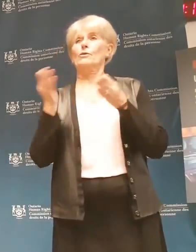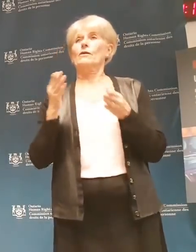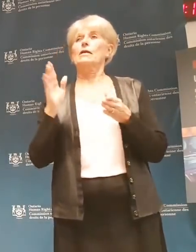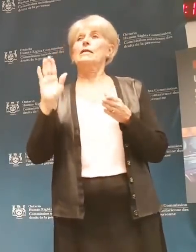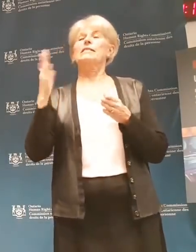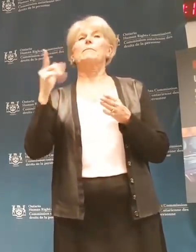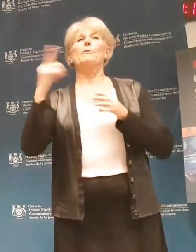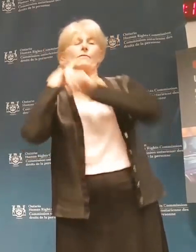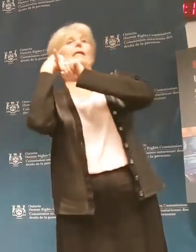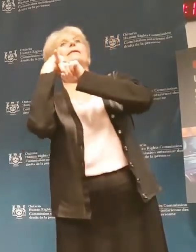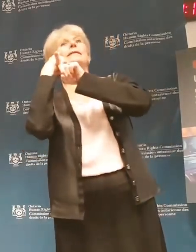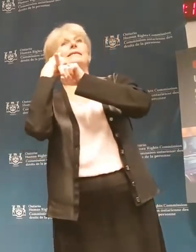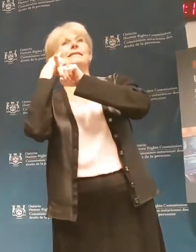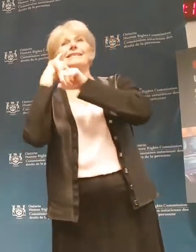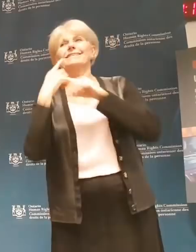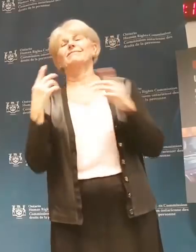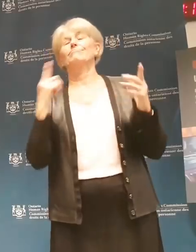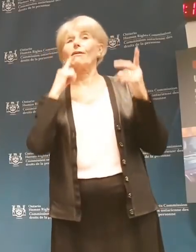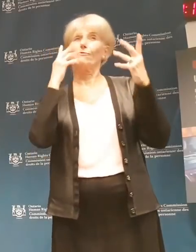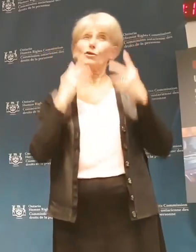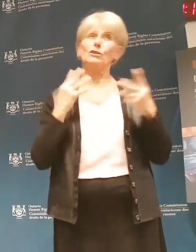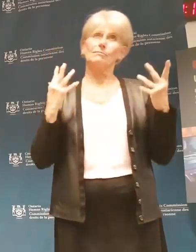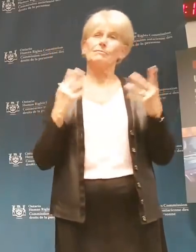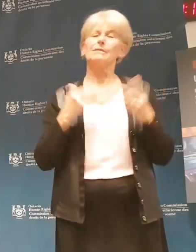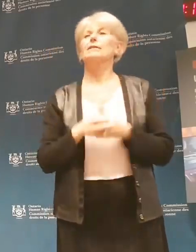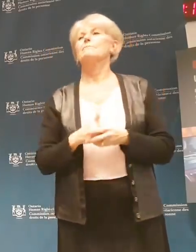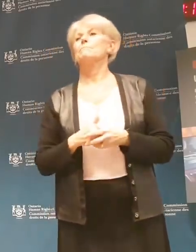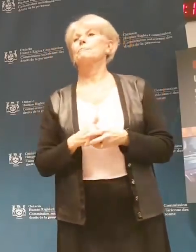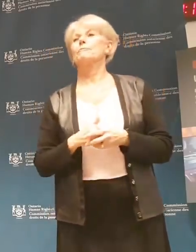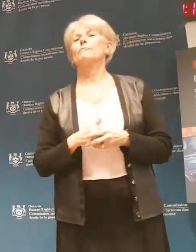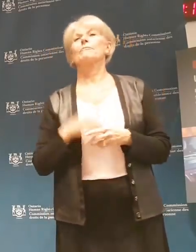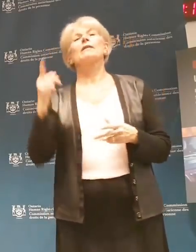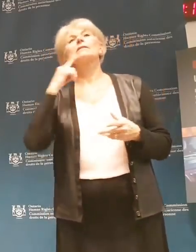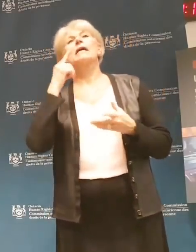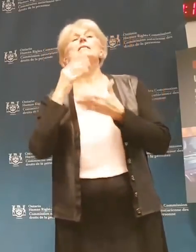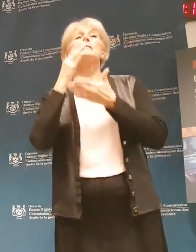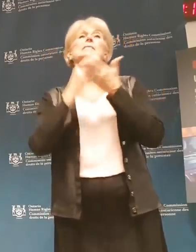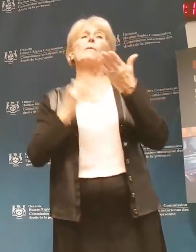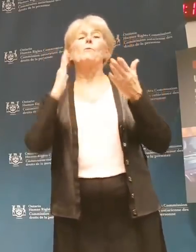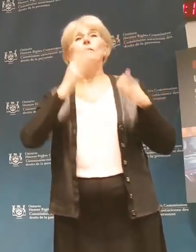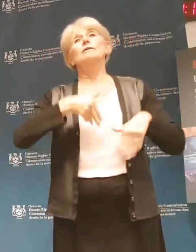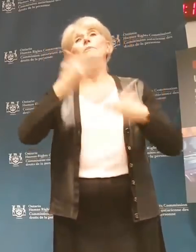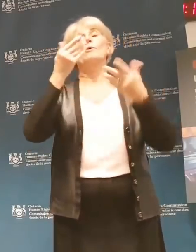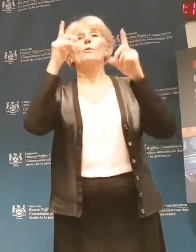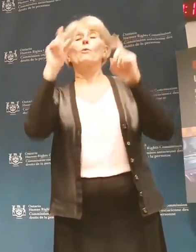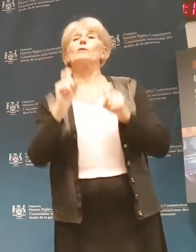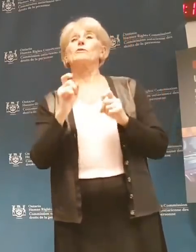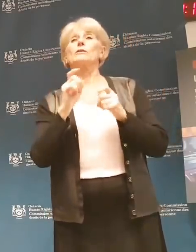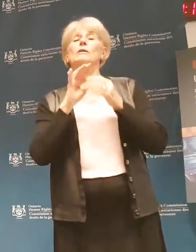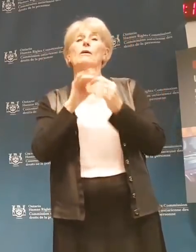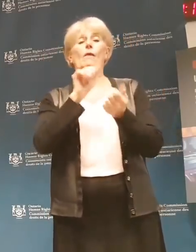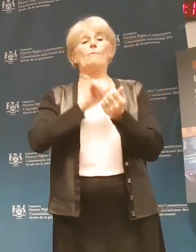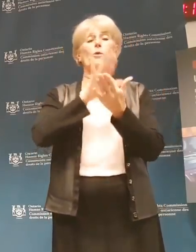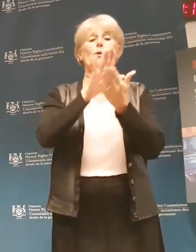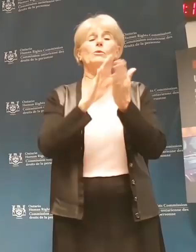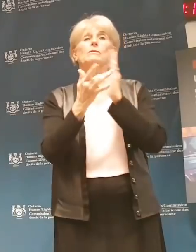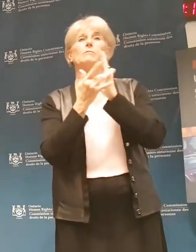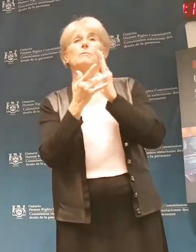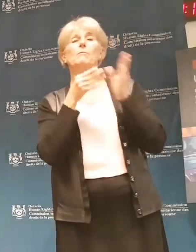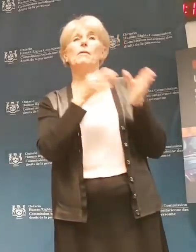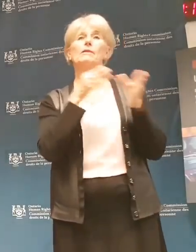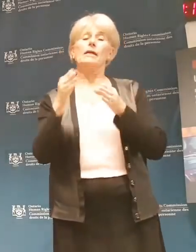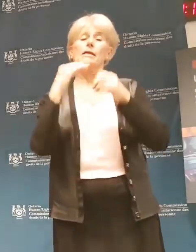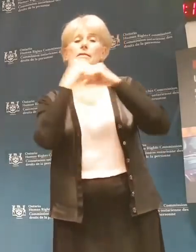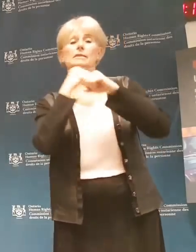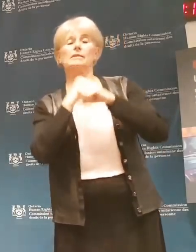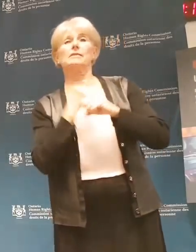on the defensive side, Sam, unfortunately. They say some may raise questions about the approach, methodology, and statistical basis